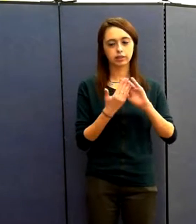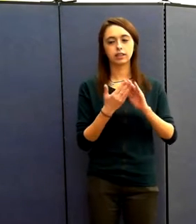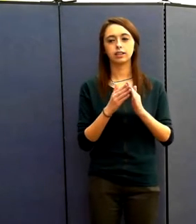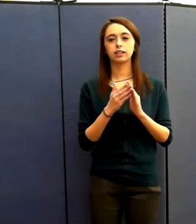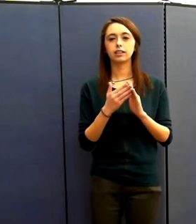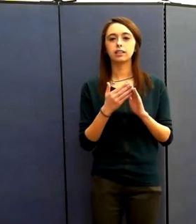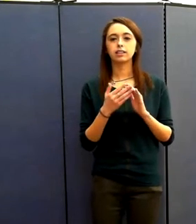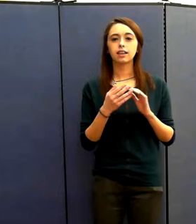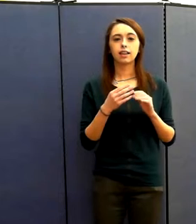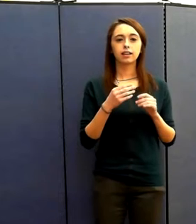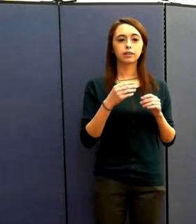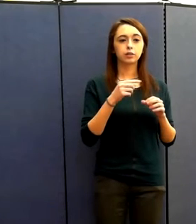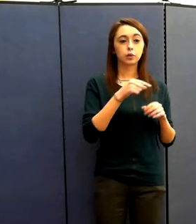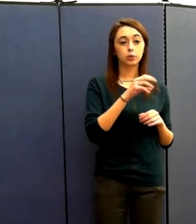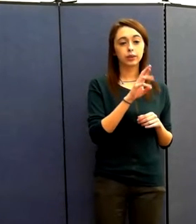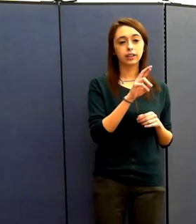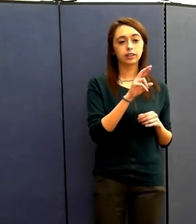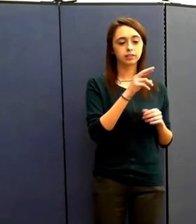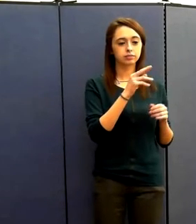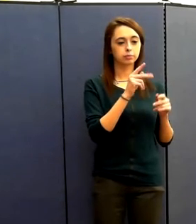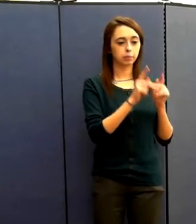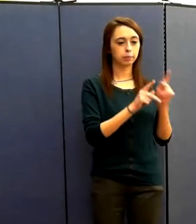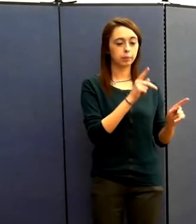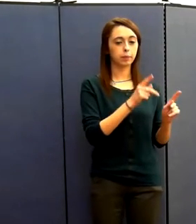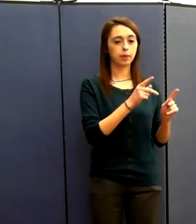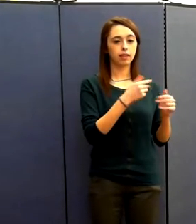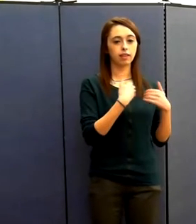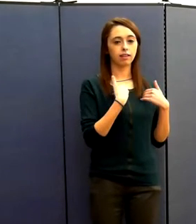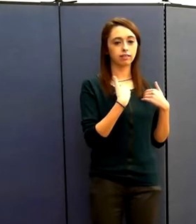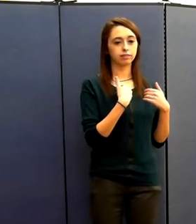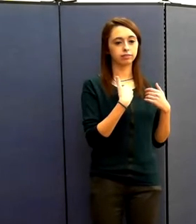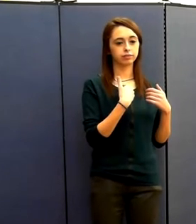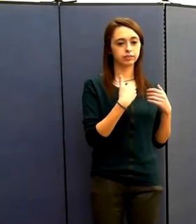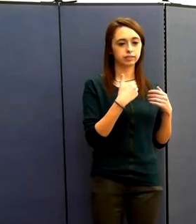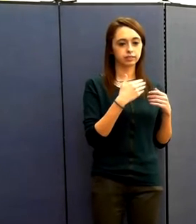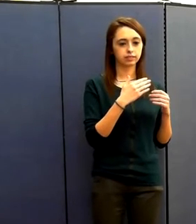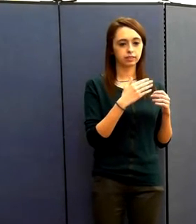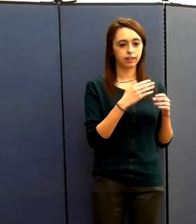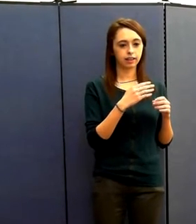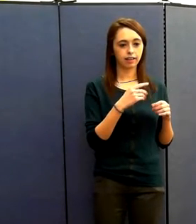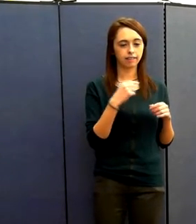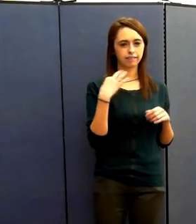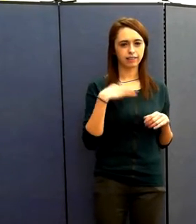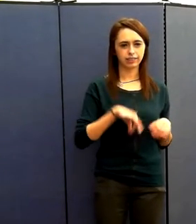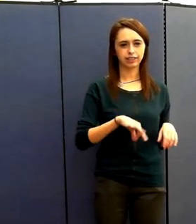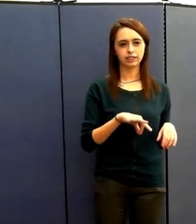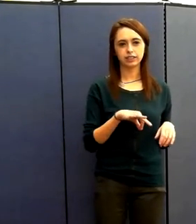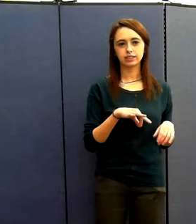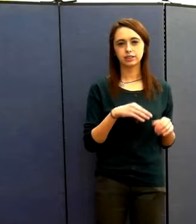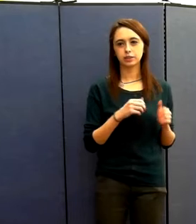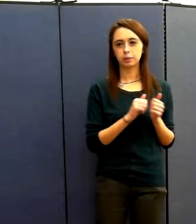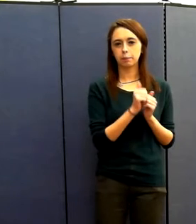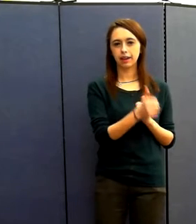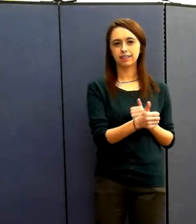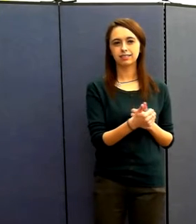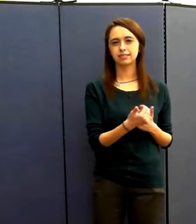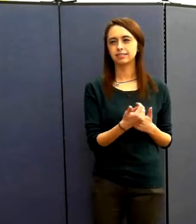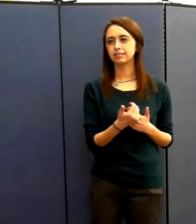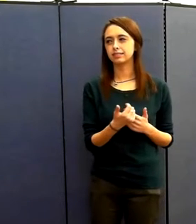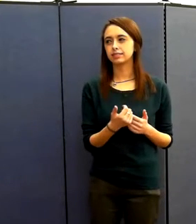able to pass as heterosexual women in society. We see this in different media